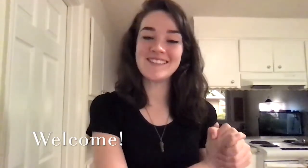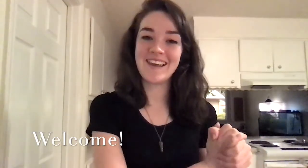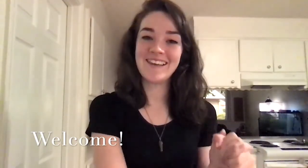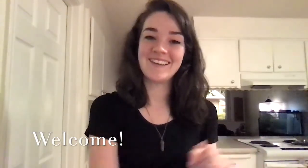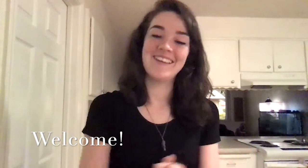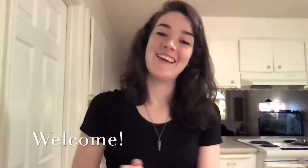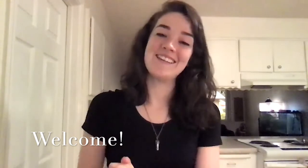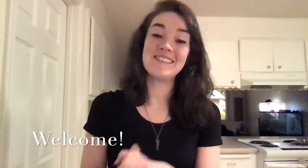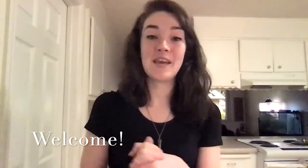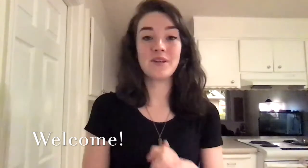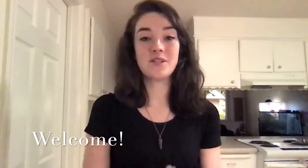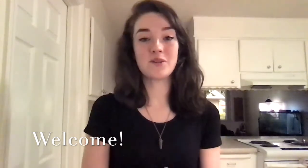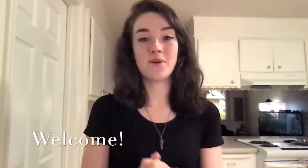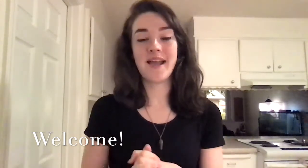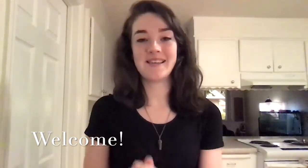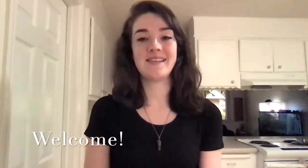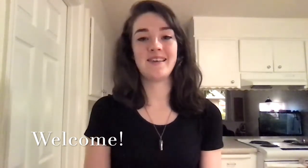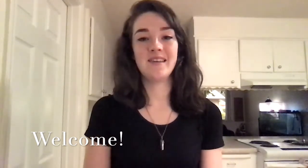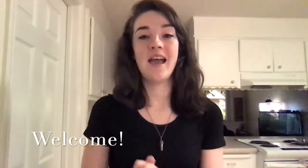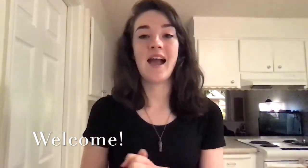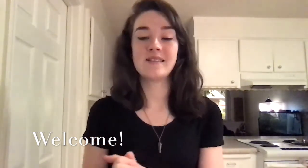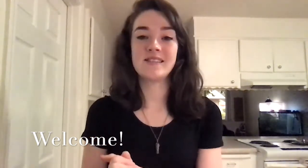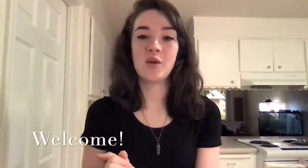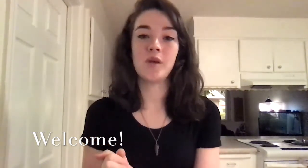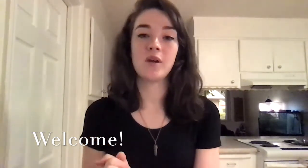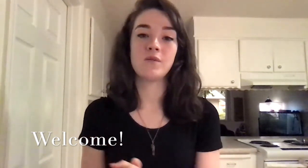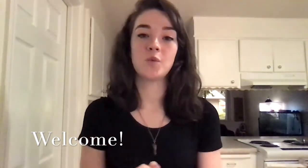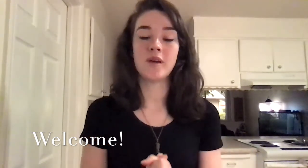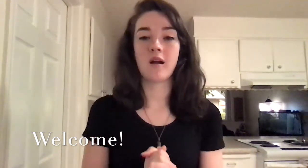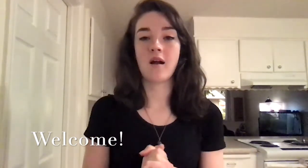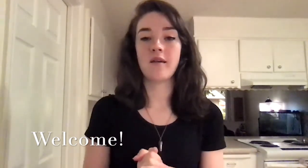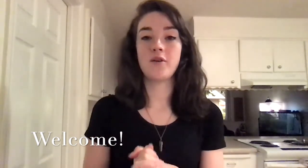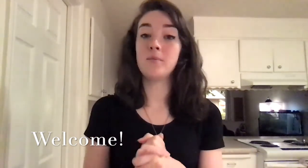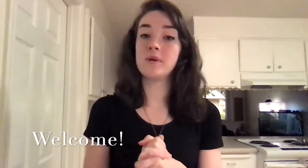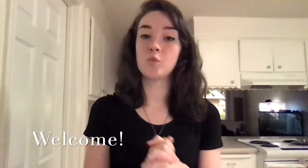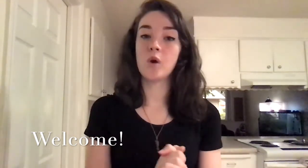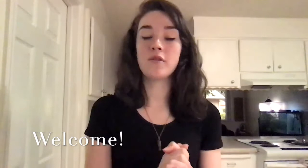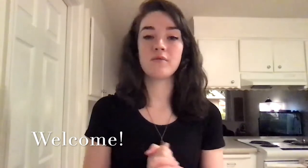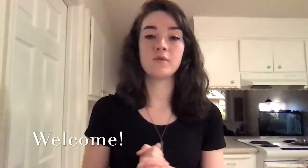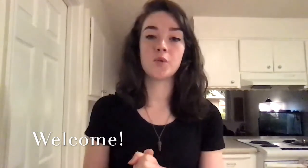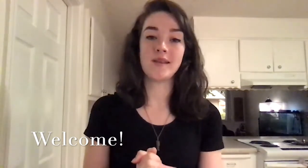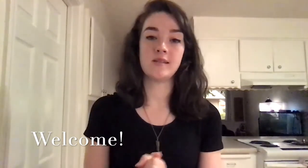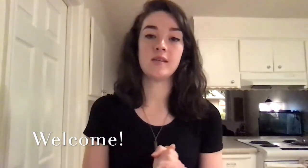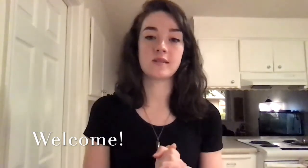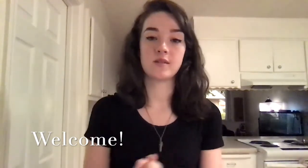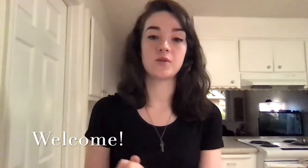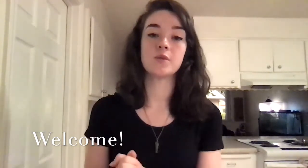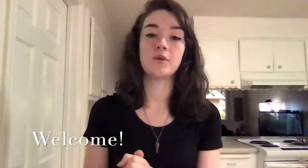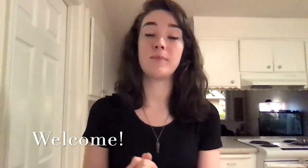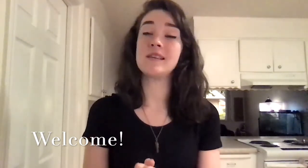today. Today we're going to do some more ASL, and today we are going to work on numbers 1 through 20 because that's also a good basic skill